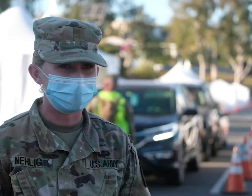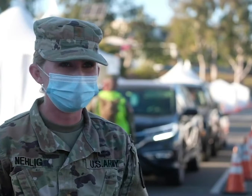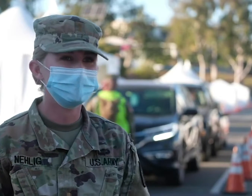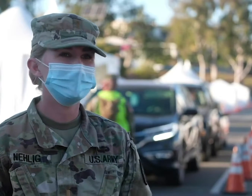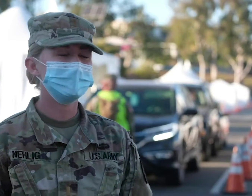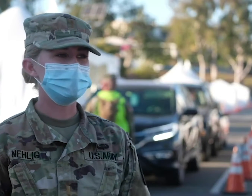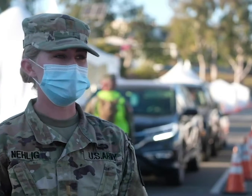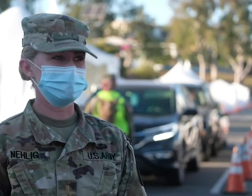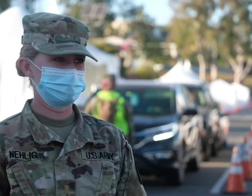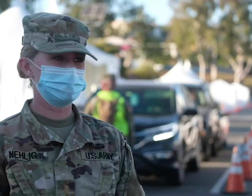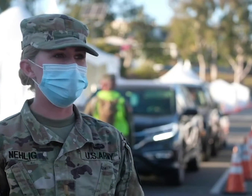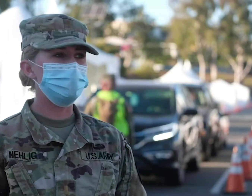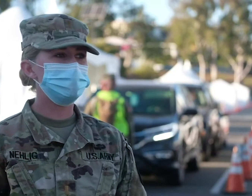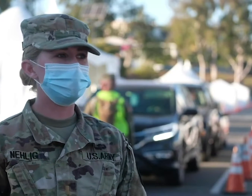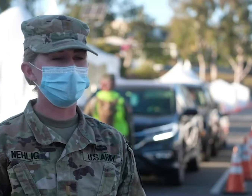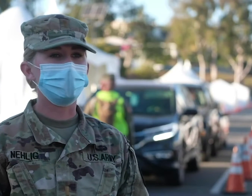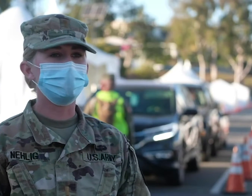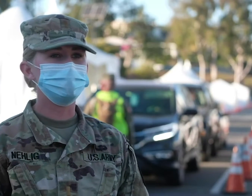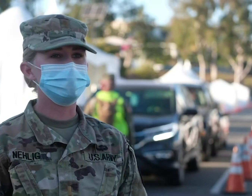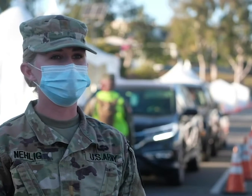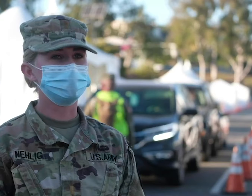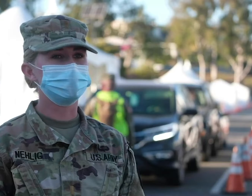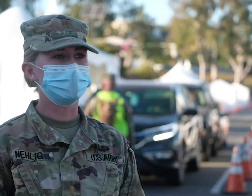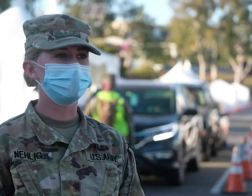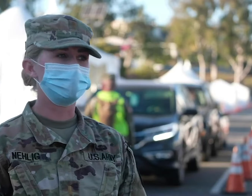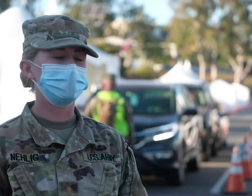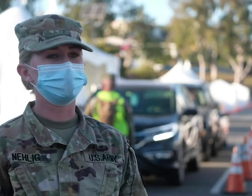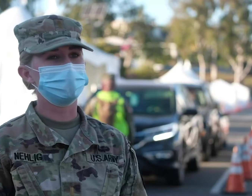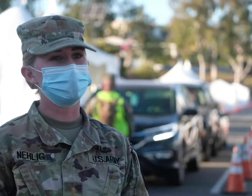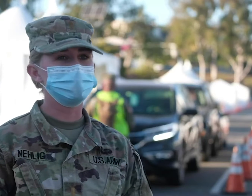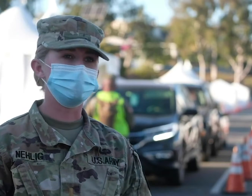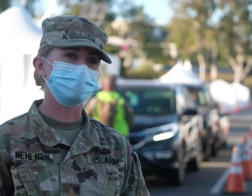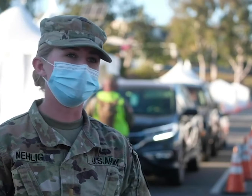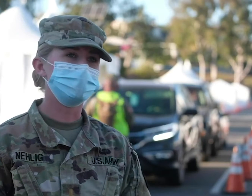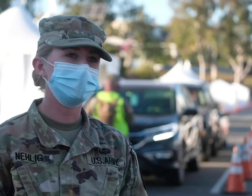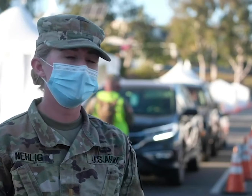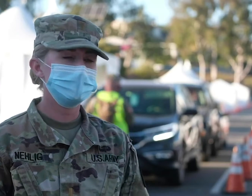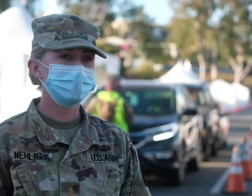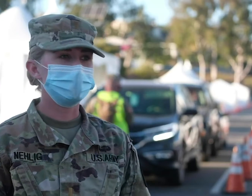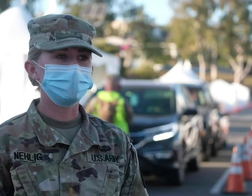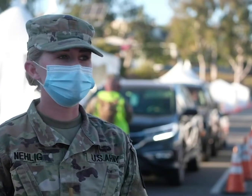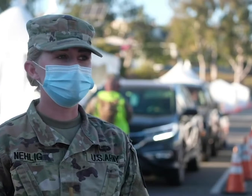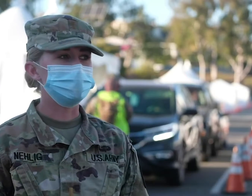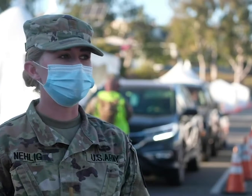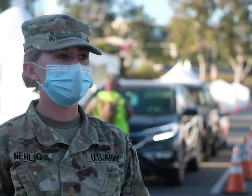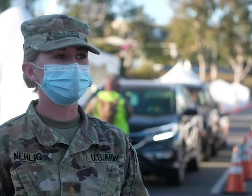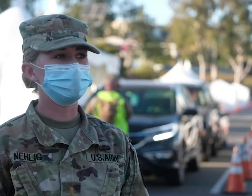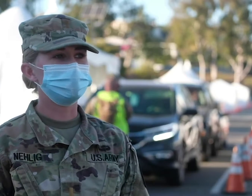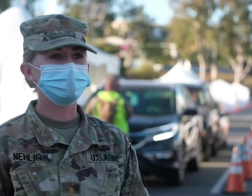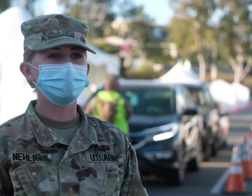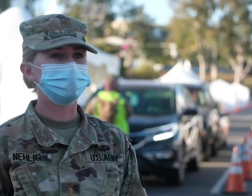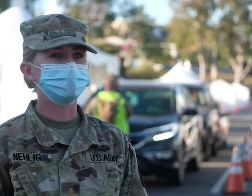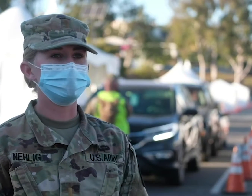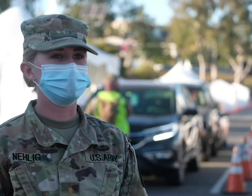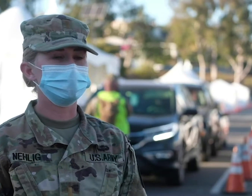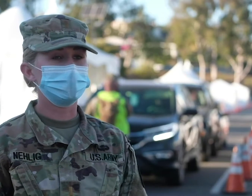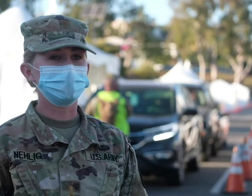job. Just so proud to be serving our people on our own soil. And they're just so grateful to get